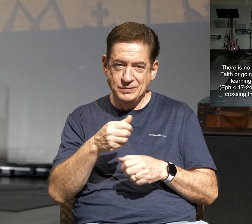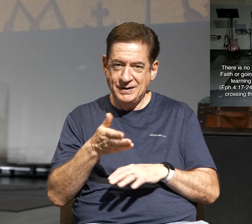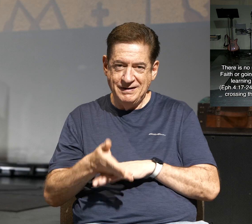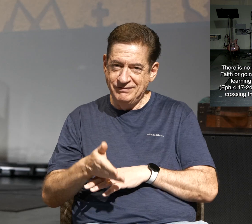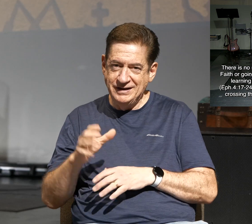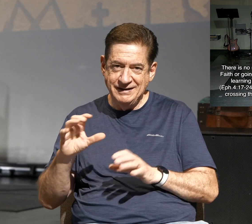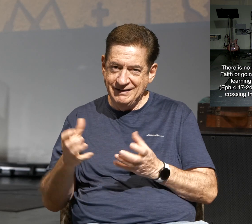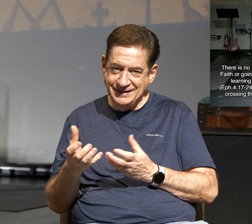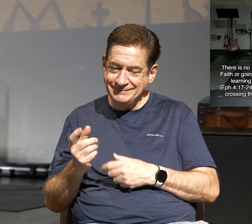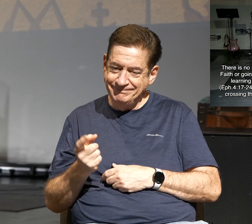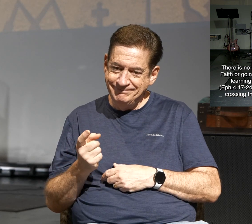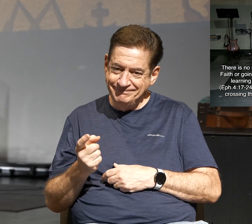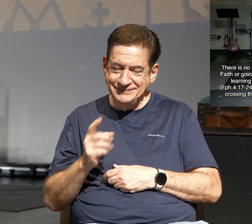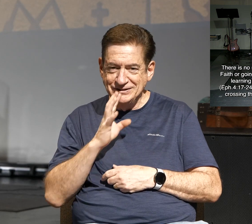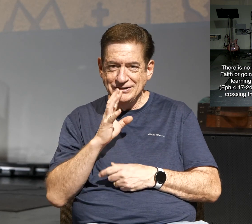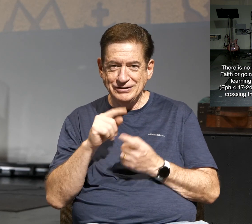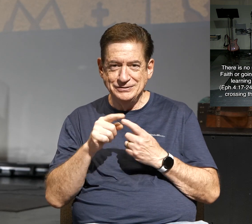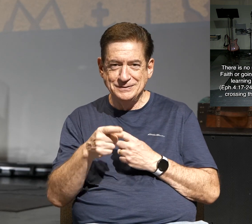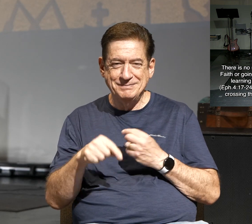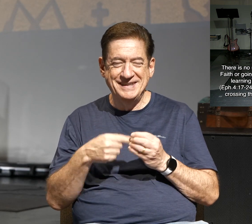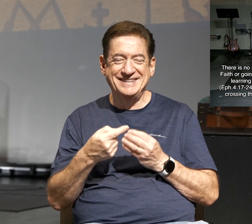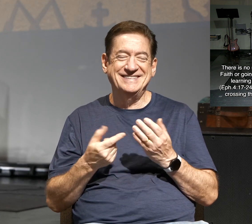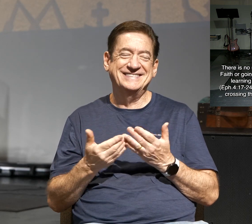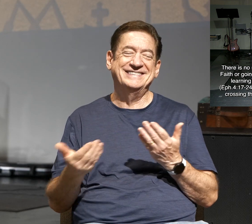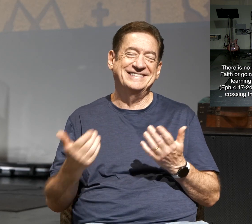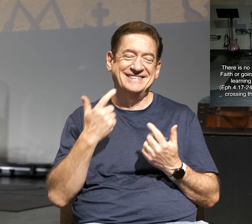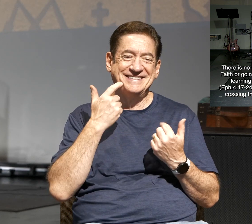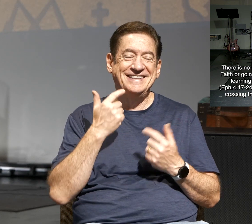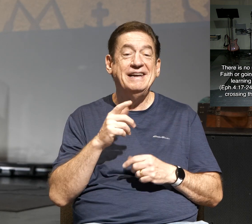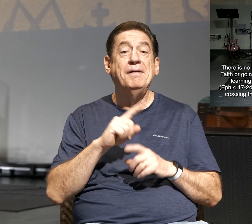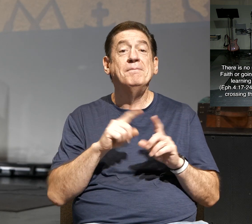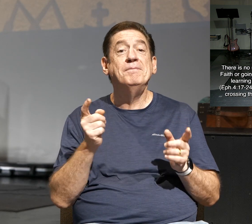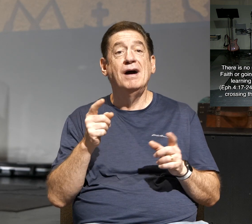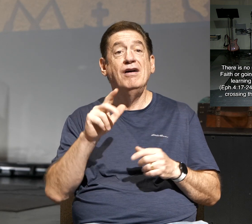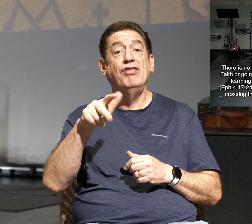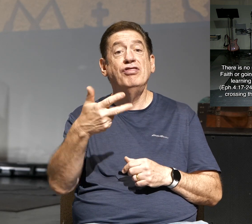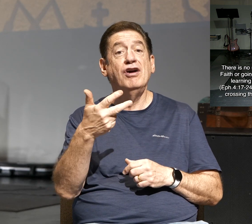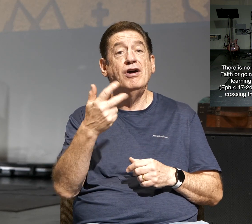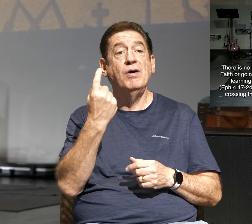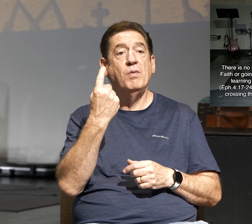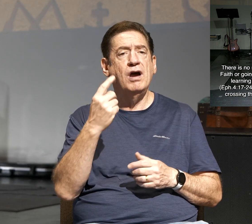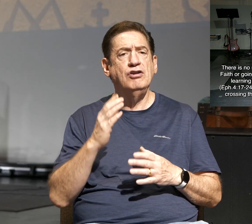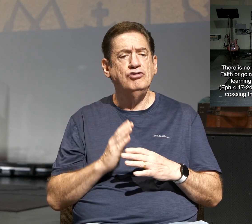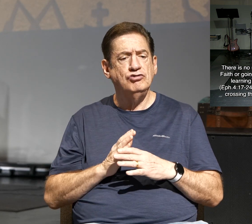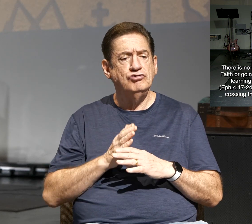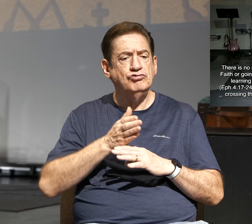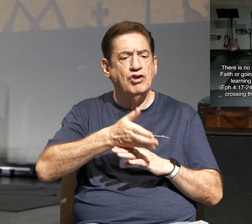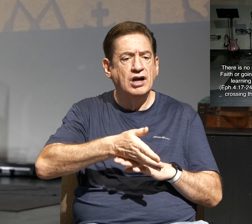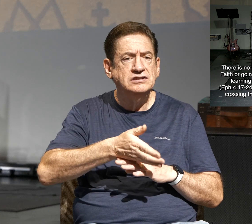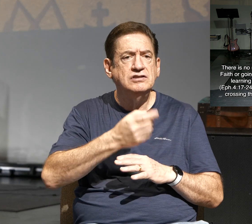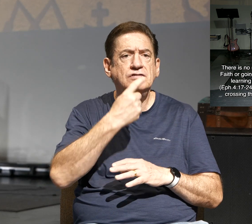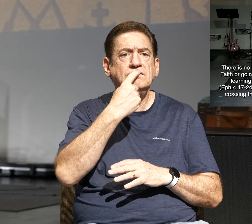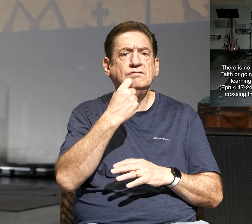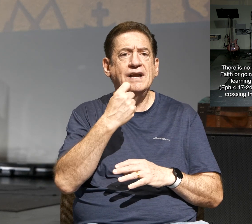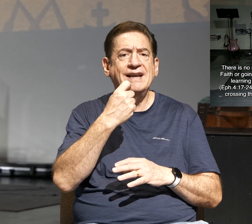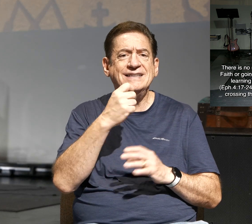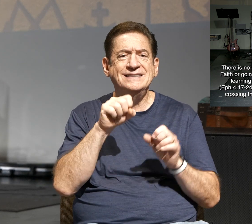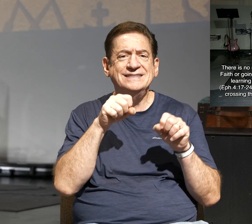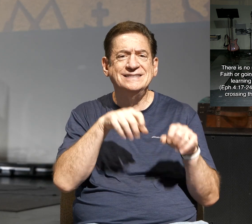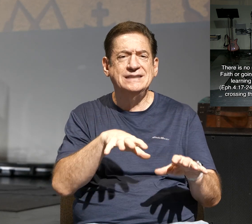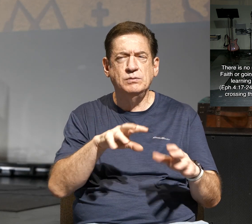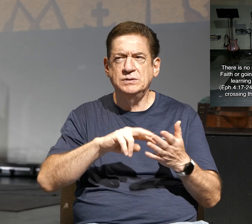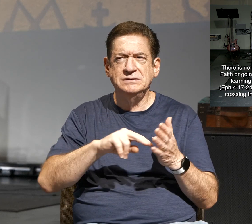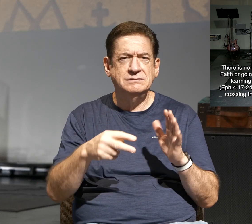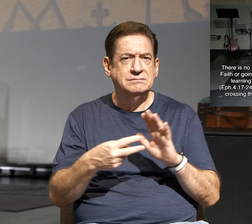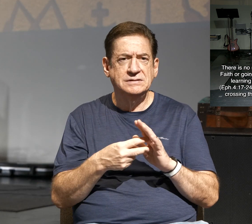and kind of talk to you about these things. Okay, here's the third one, crossing the Red Sea. What does that represent? What kind of scriptural typology